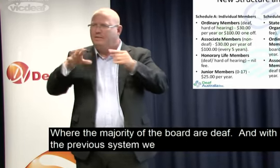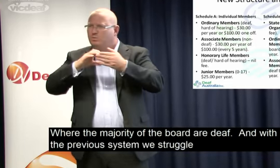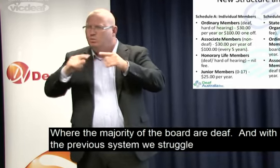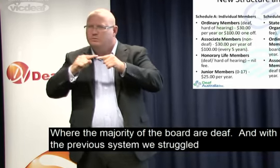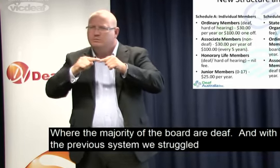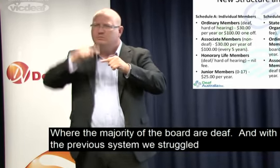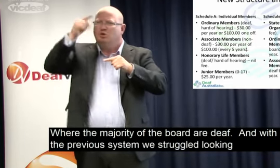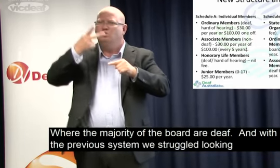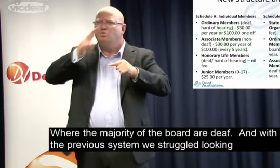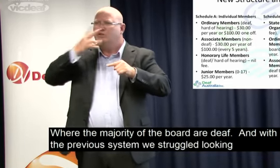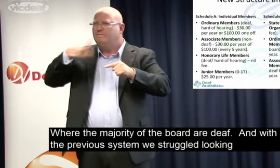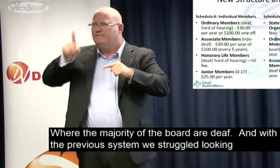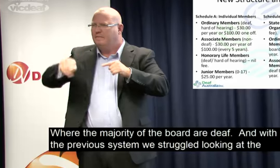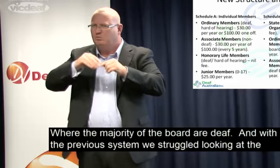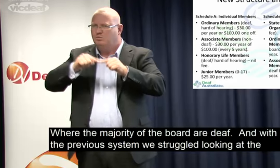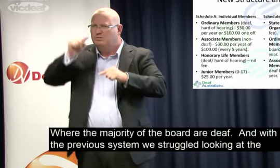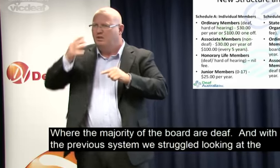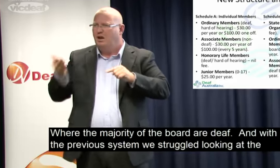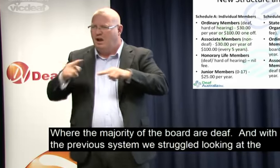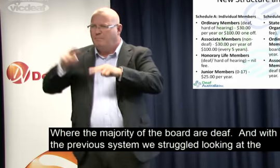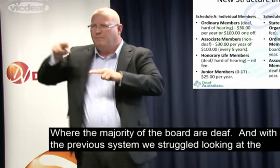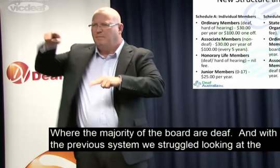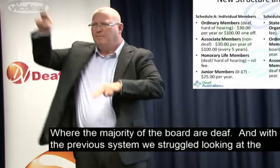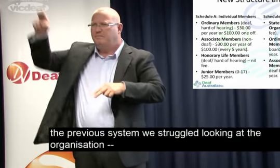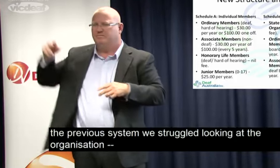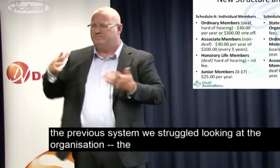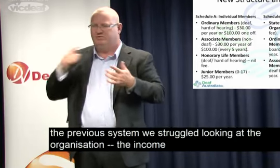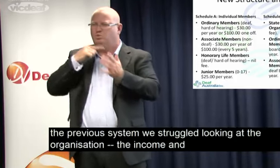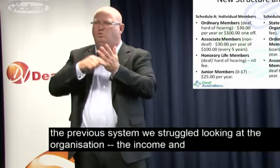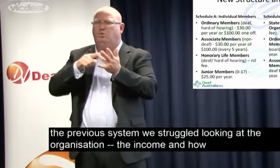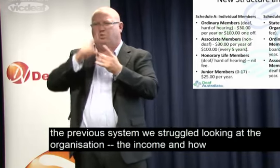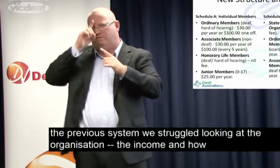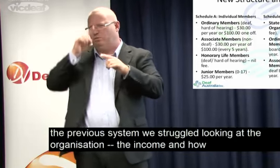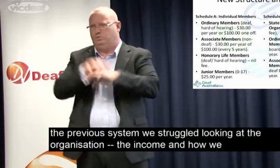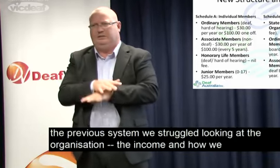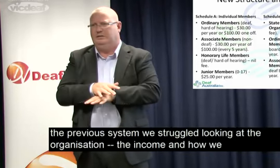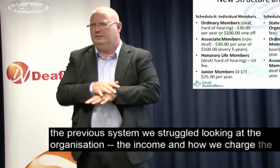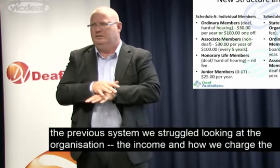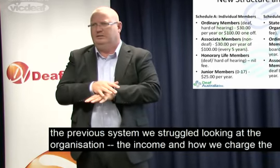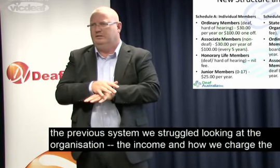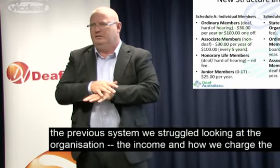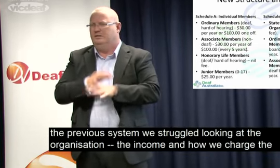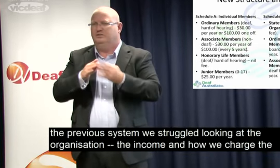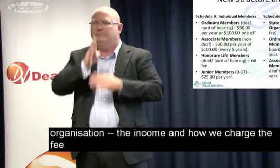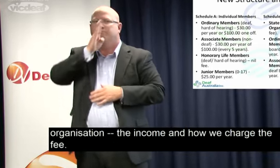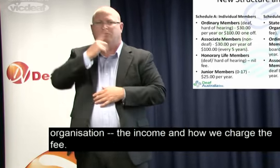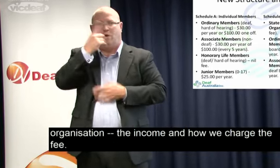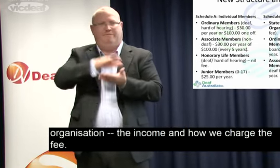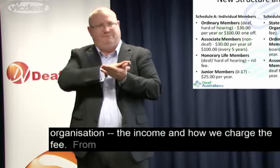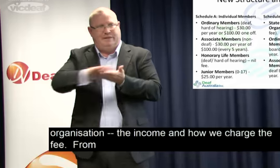was and how we charged the fee if it went up from 100,000 to 250,000, and it was really quite confusing for us. So